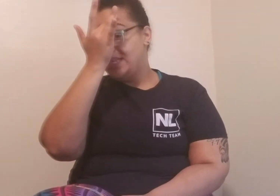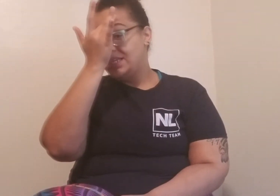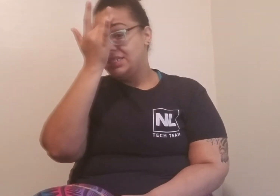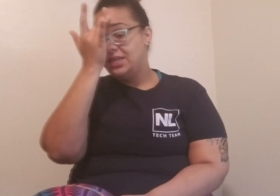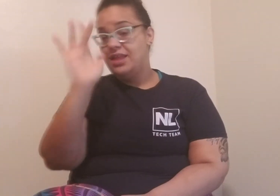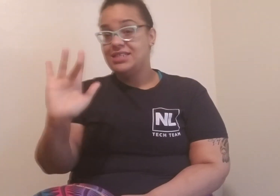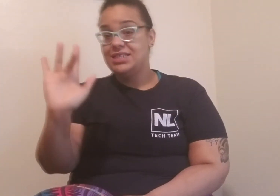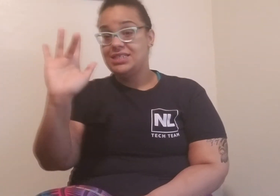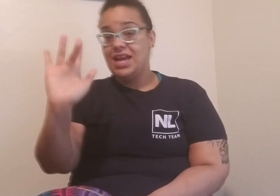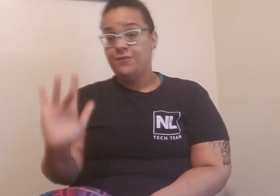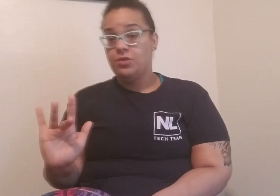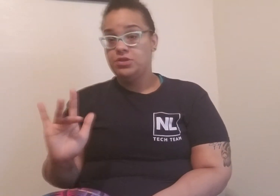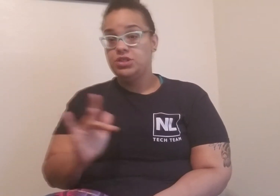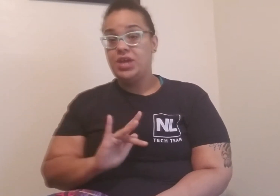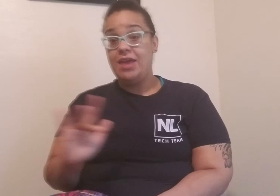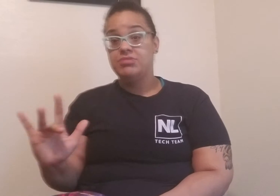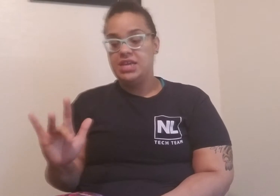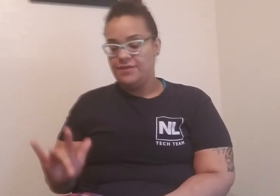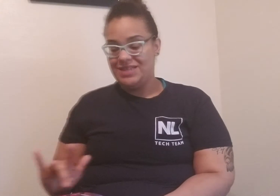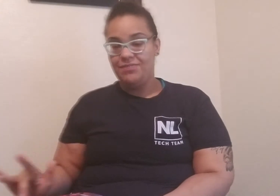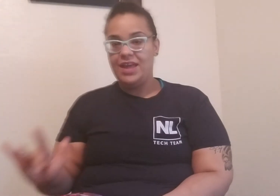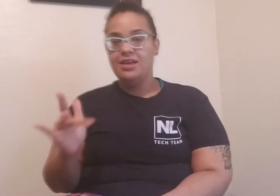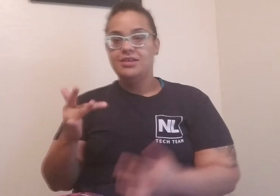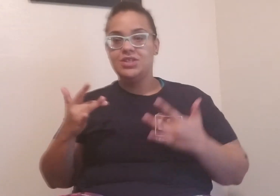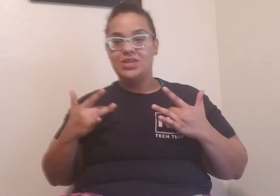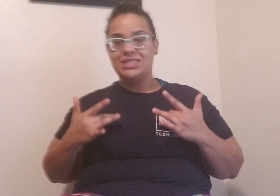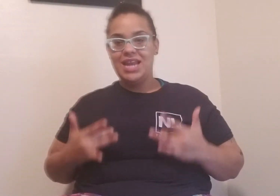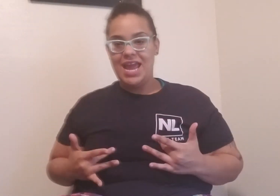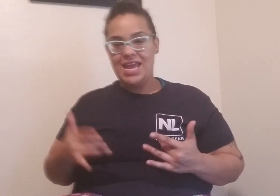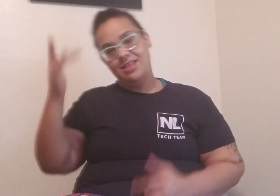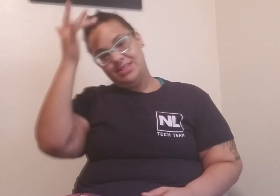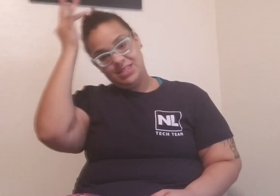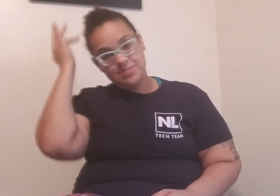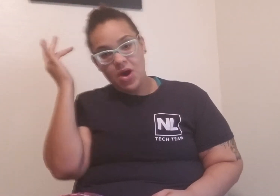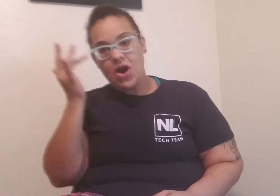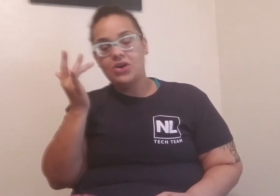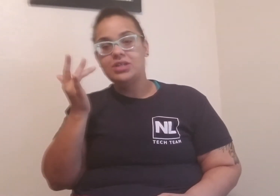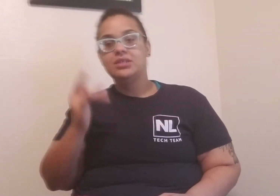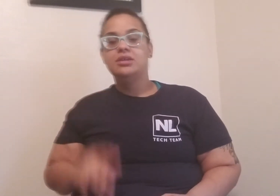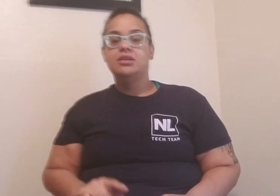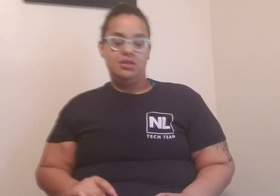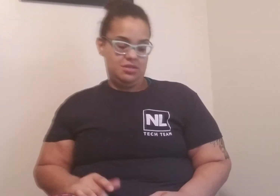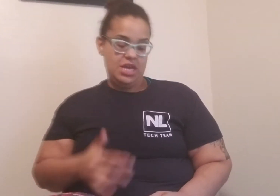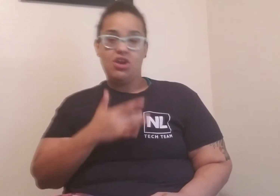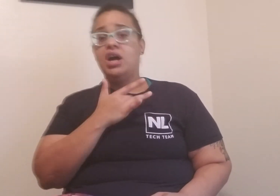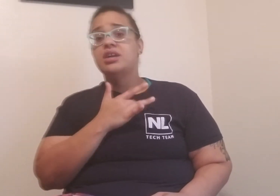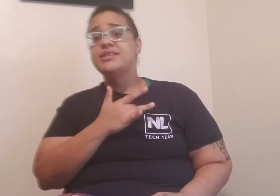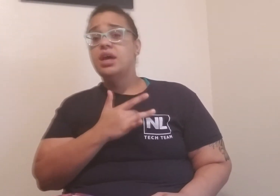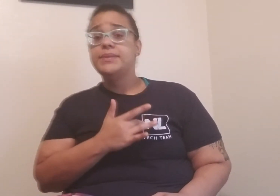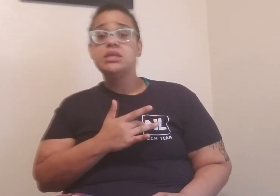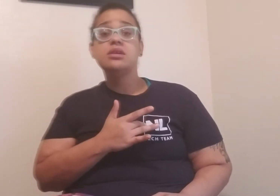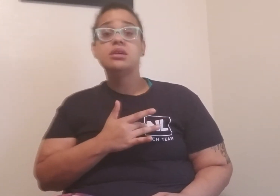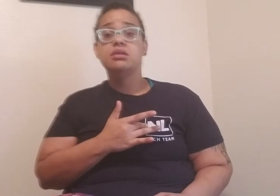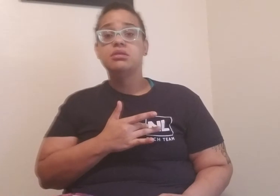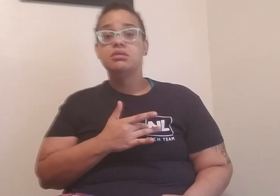this is a sign for empty of something. So this is naked. This is bald. Like your heart is empty.